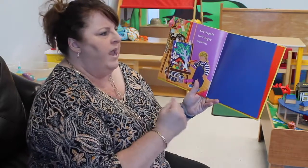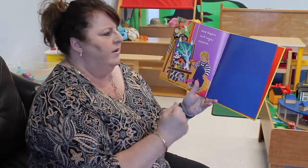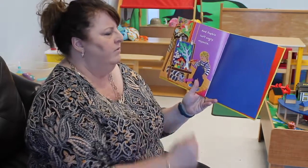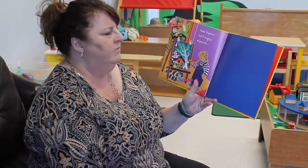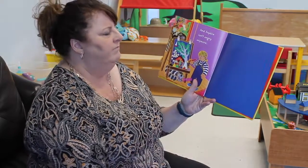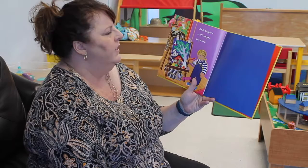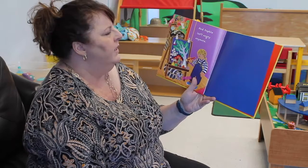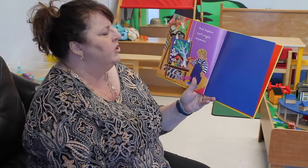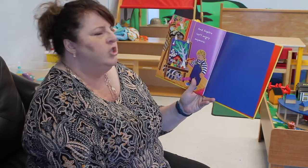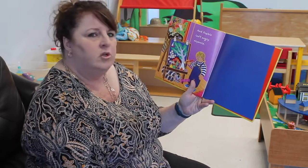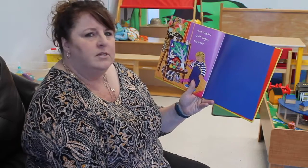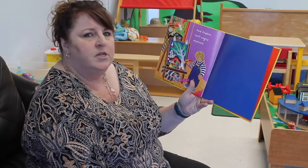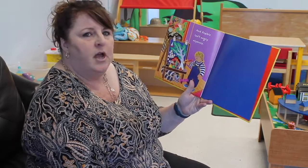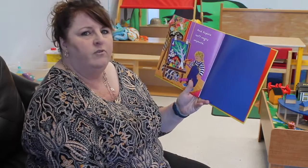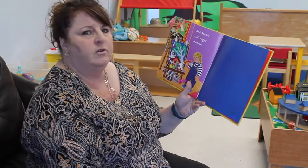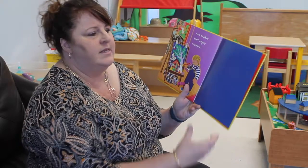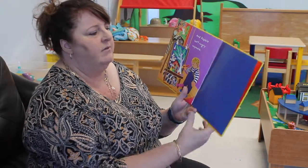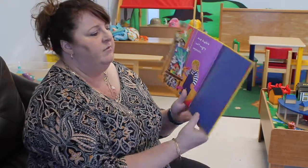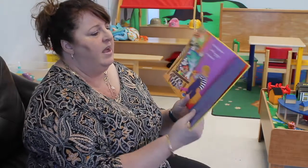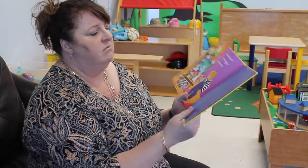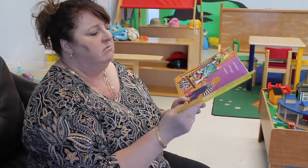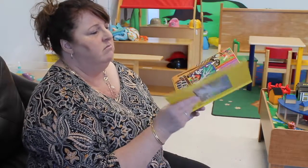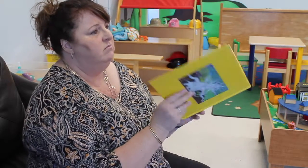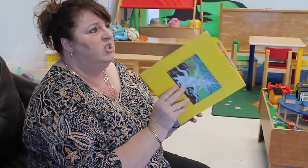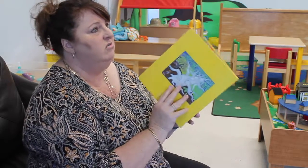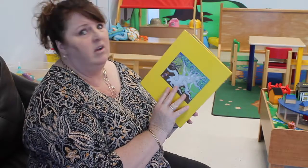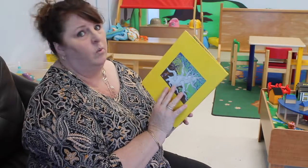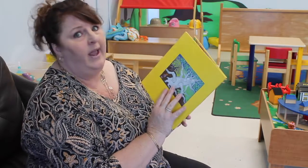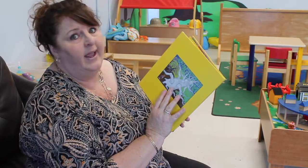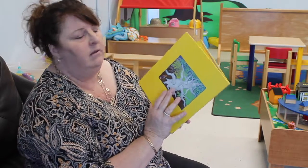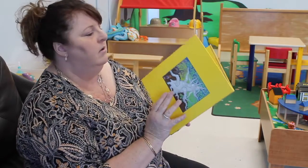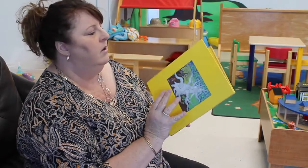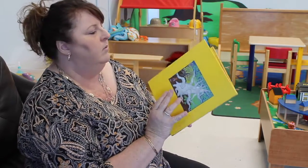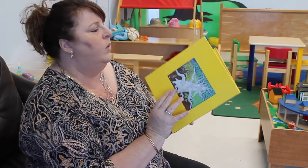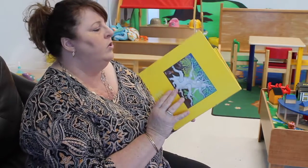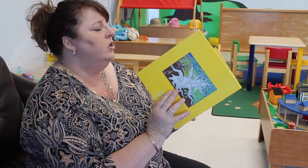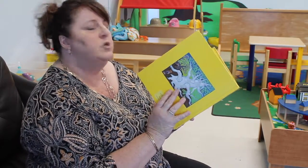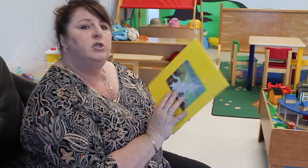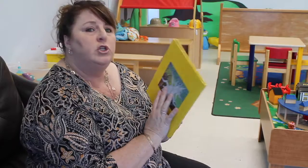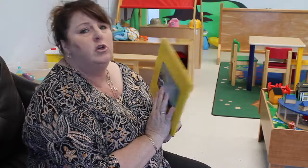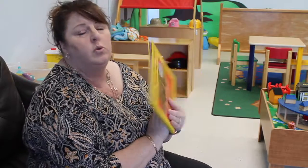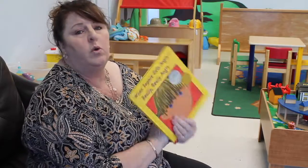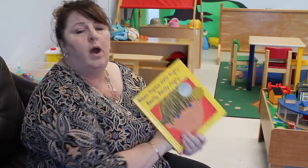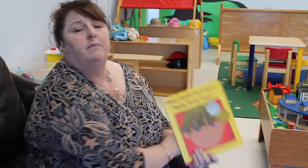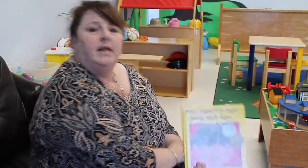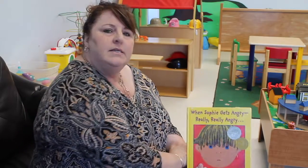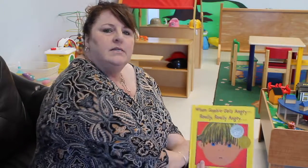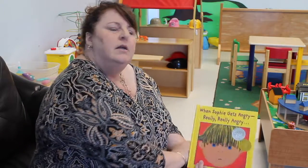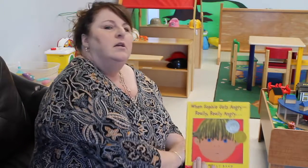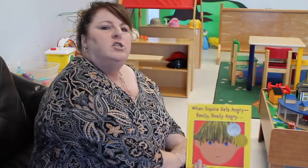ran. She took some time for herself. Now, you shouldn't run away. Well, what you could do is you could go to a quiet place. So if you